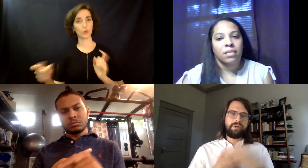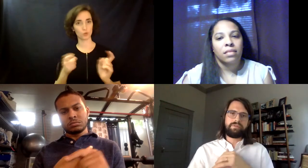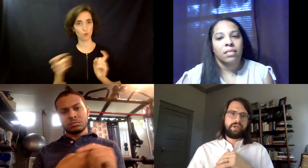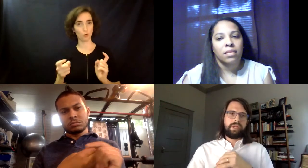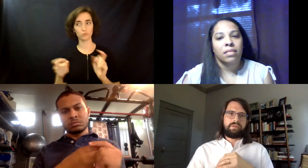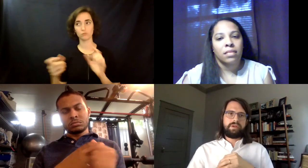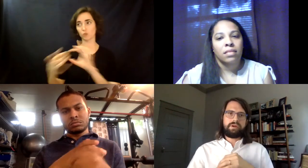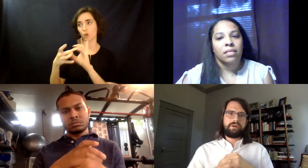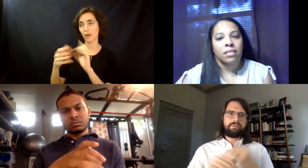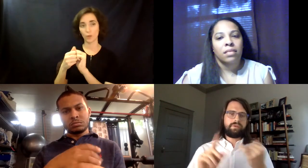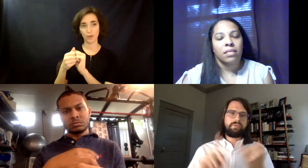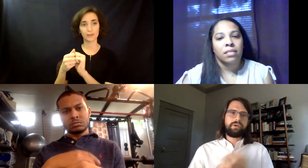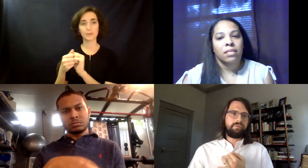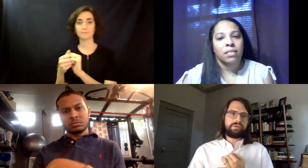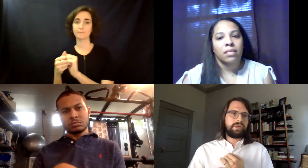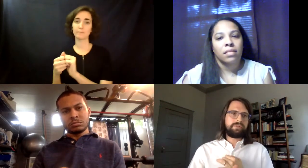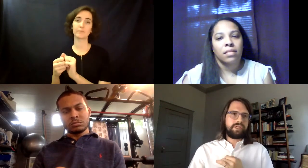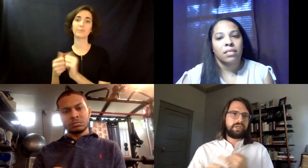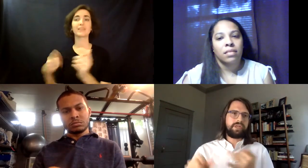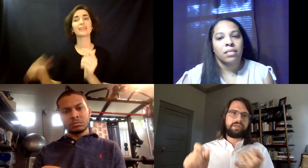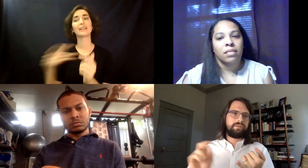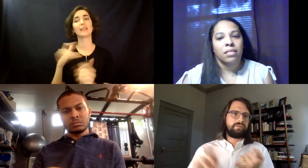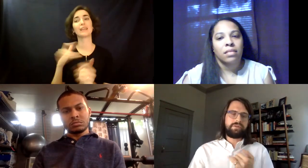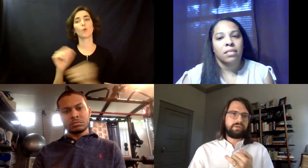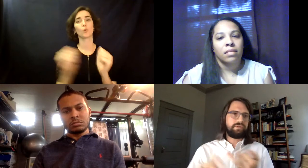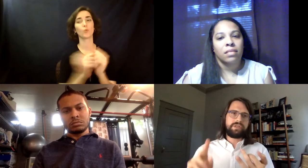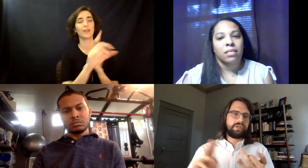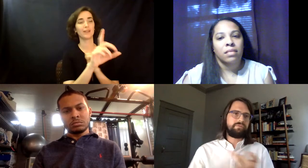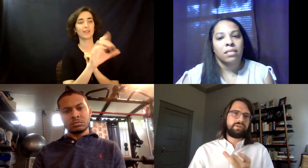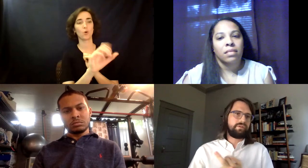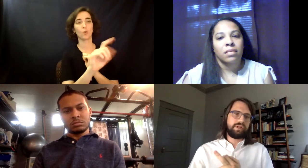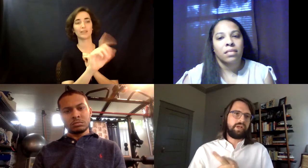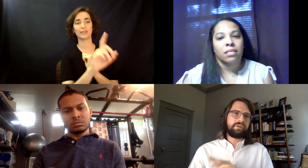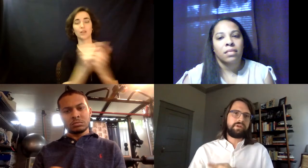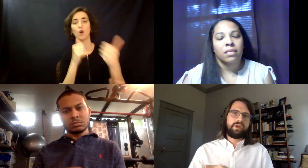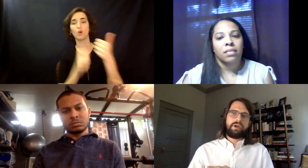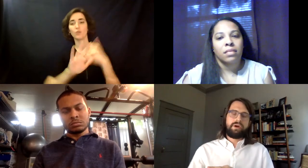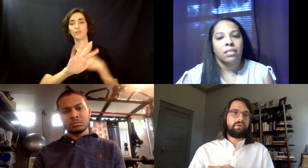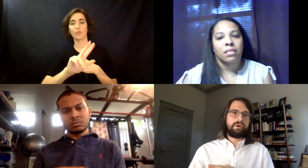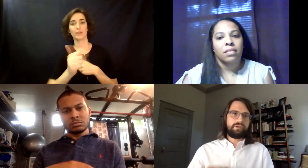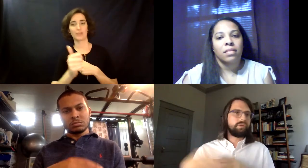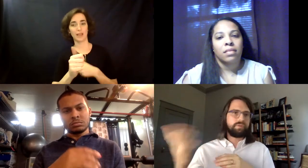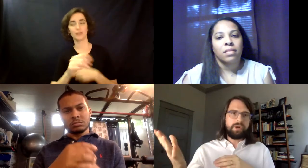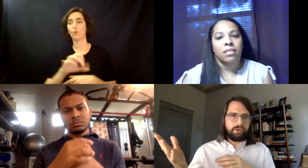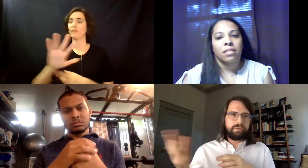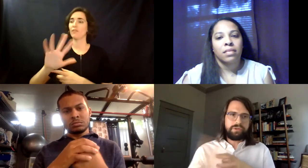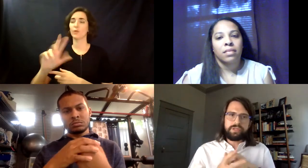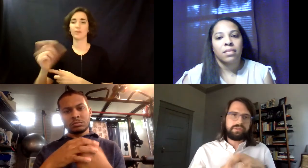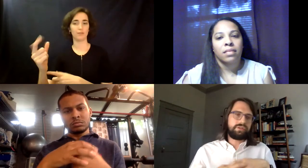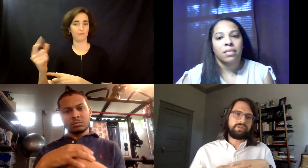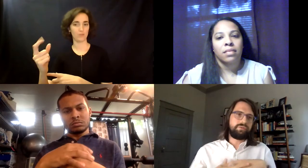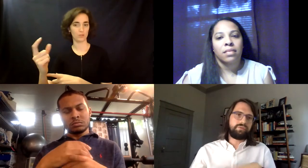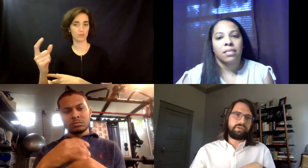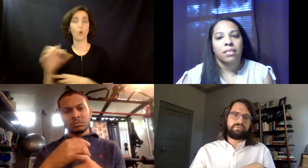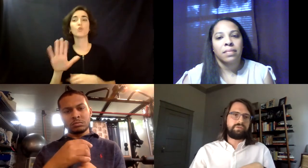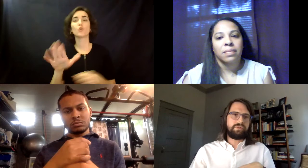with, they're working with DOTD through 5310, 5311, or your small urban transit system,